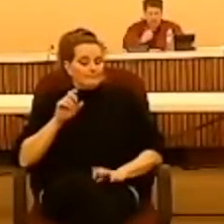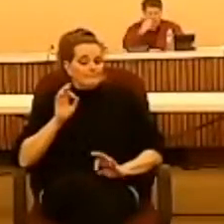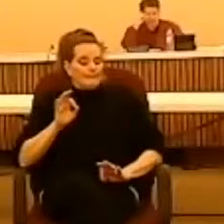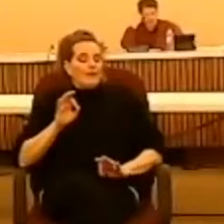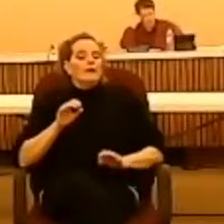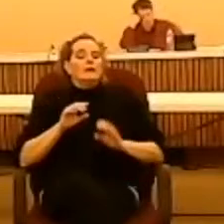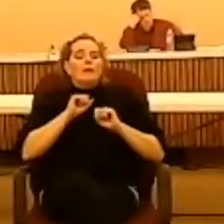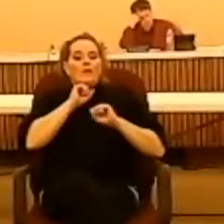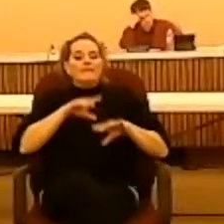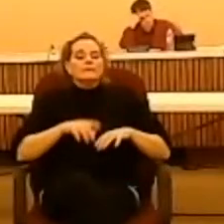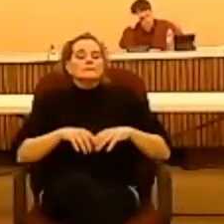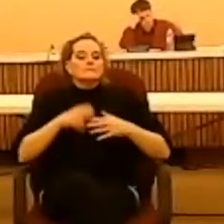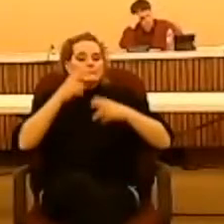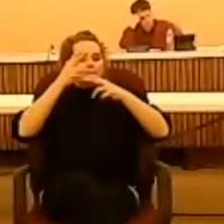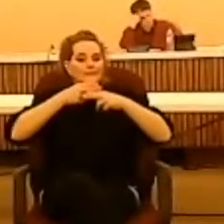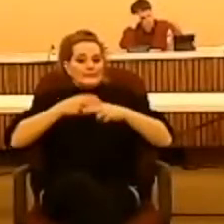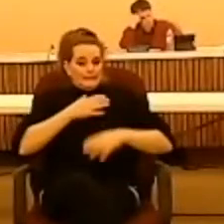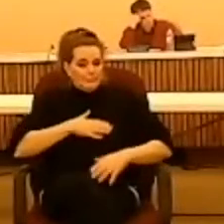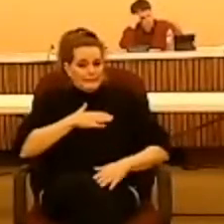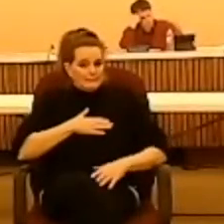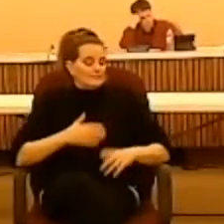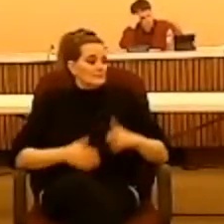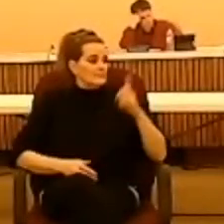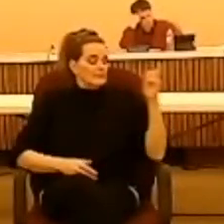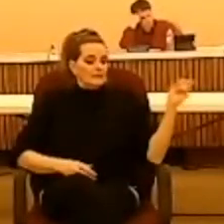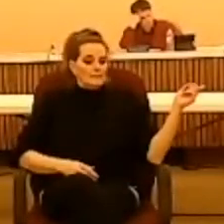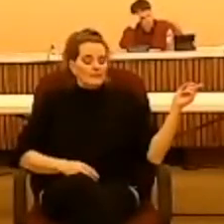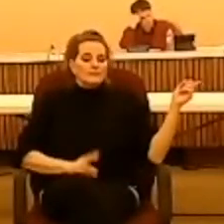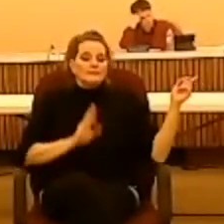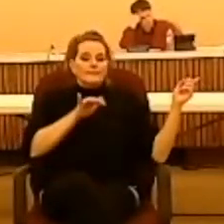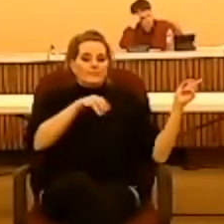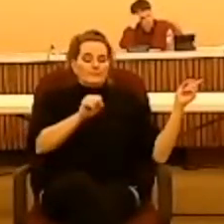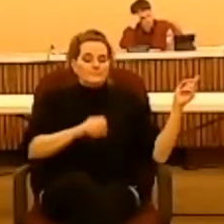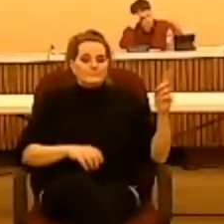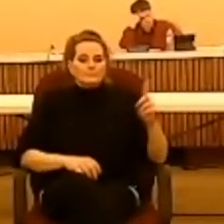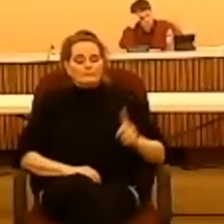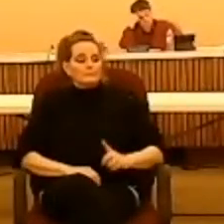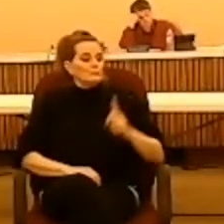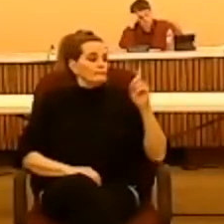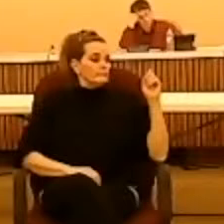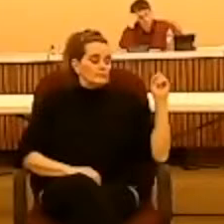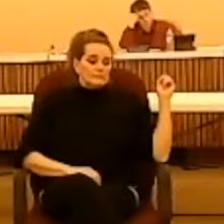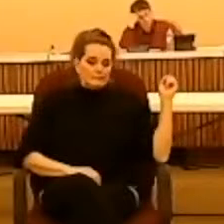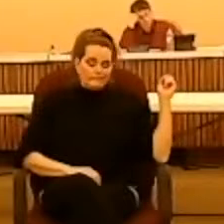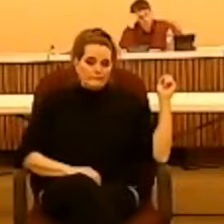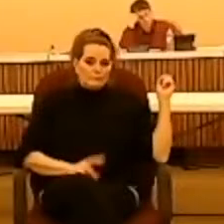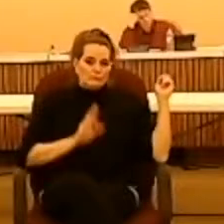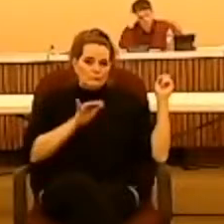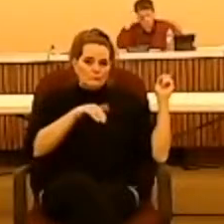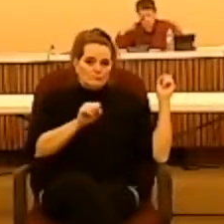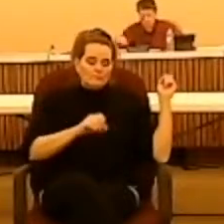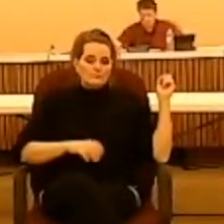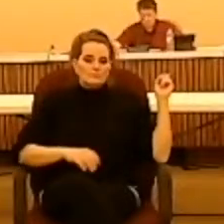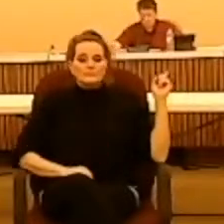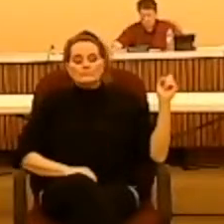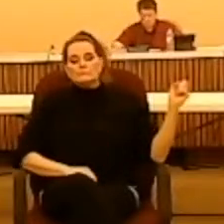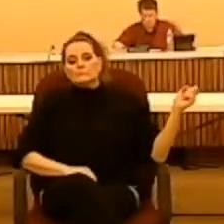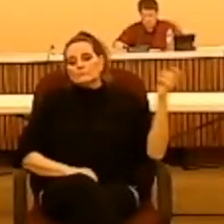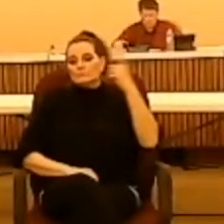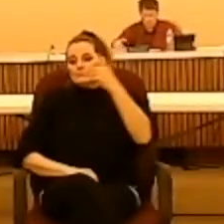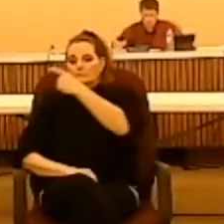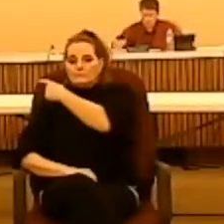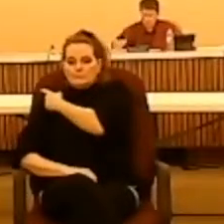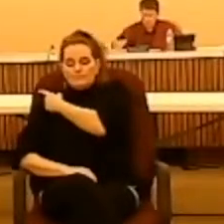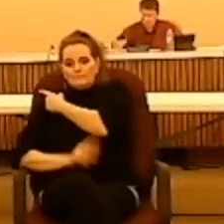Hearing none, please call the roll. Councilmember Barley, Aye. Councilmember Stafford, Aye.